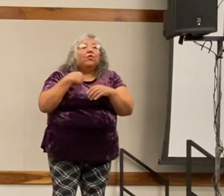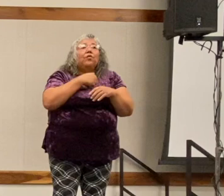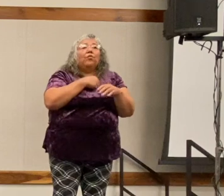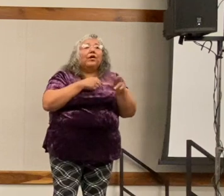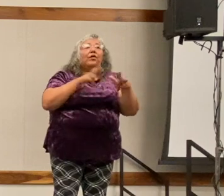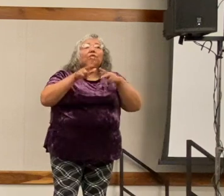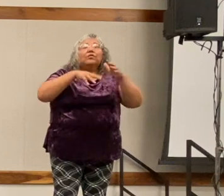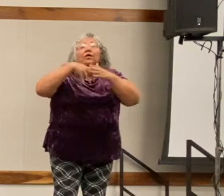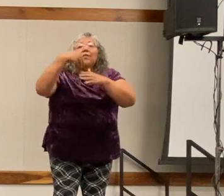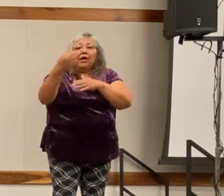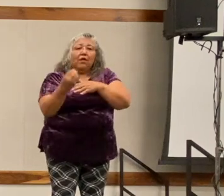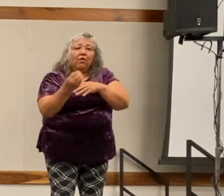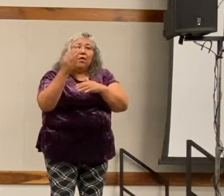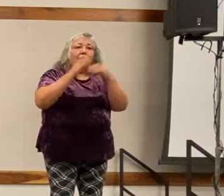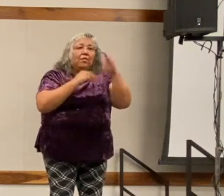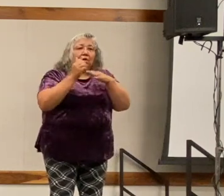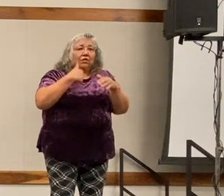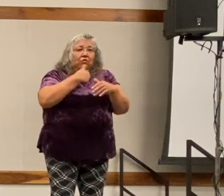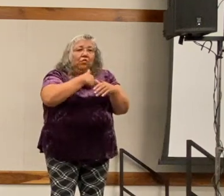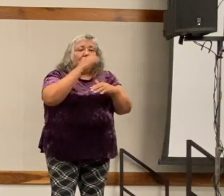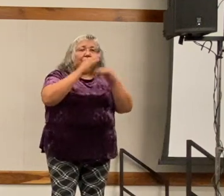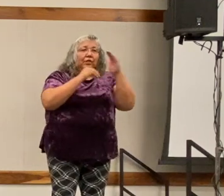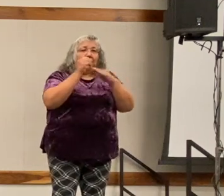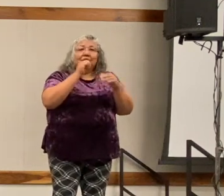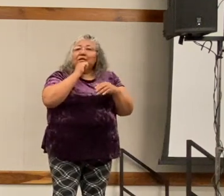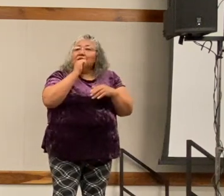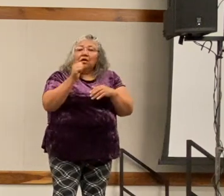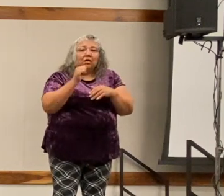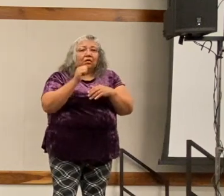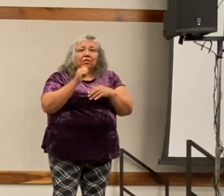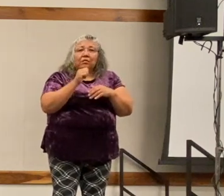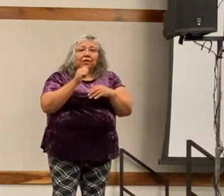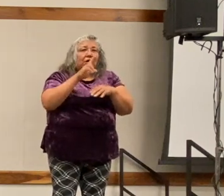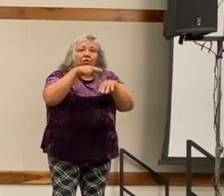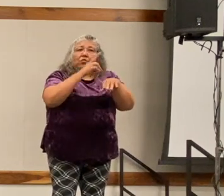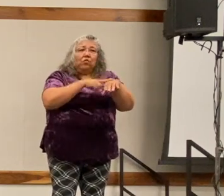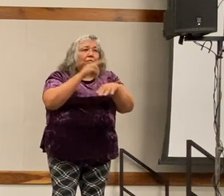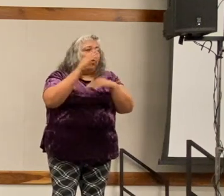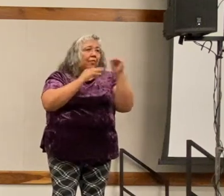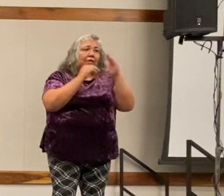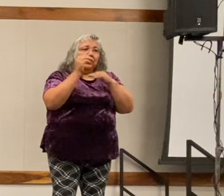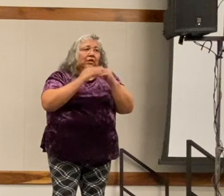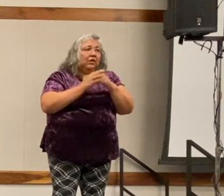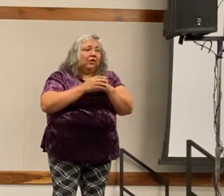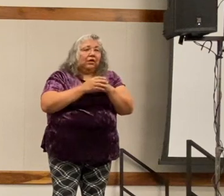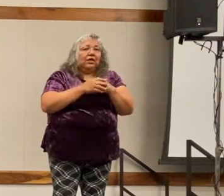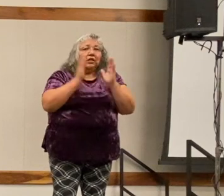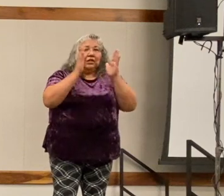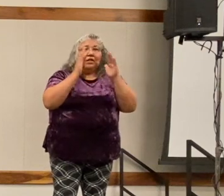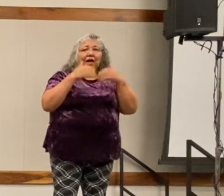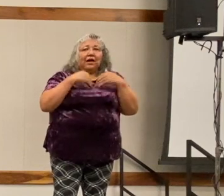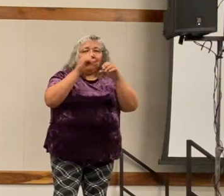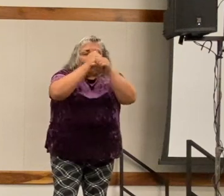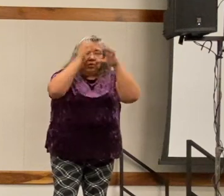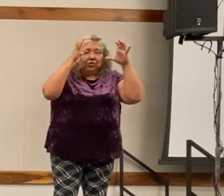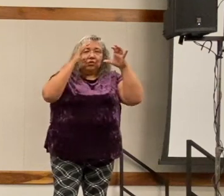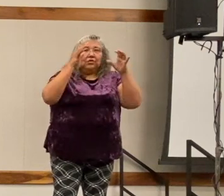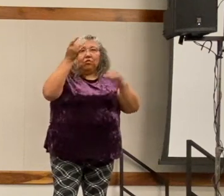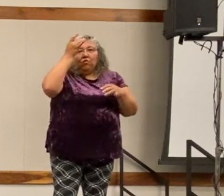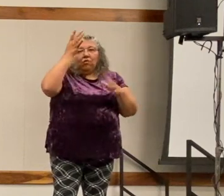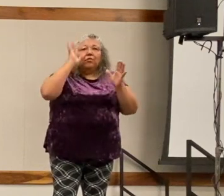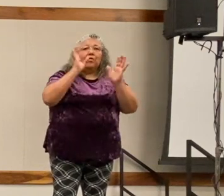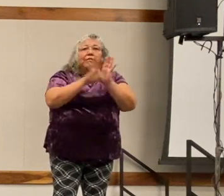step out and build our own building, it's not going to be a normal building. Listen, I have a picture. It's a horrible